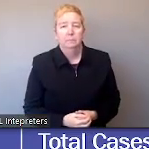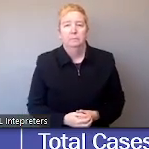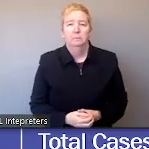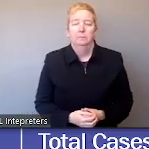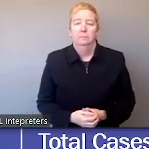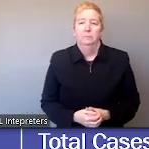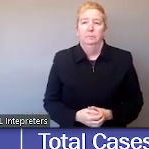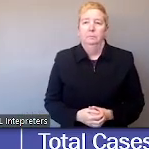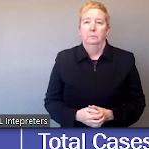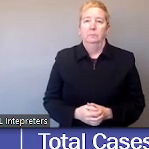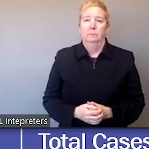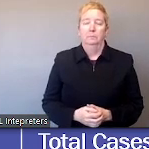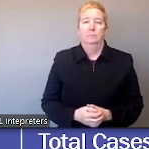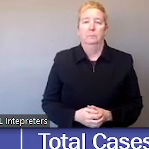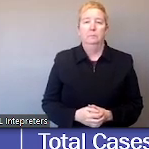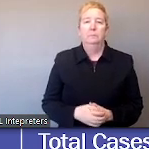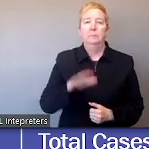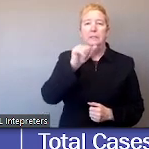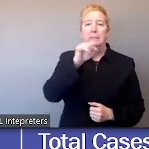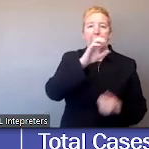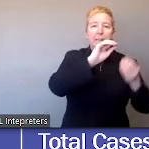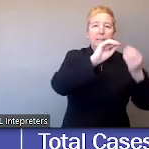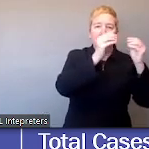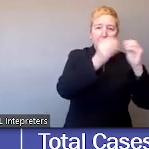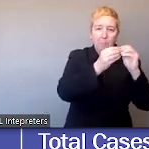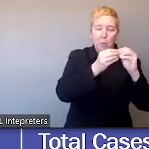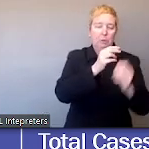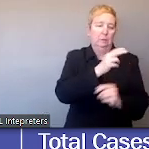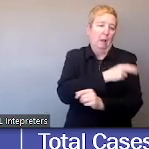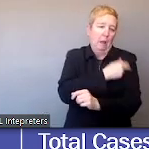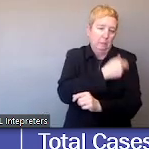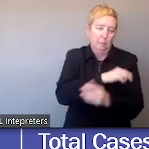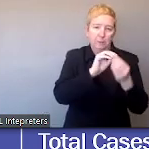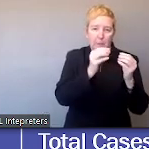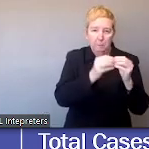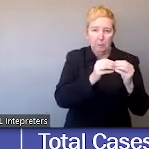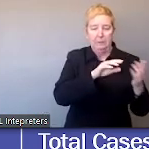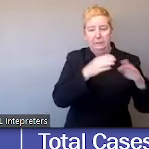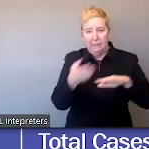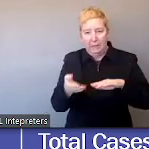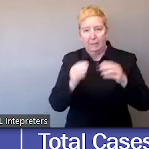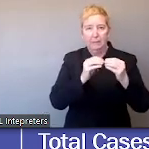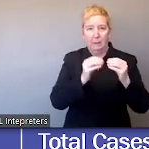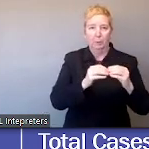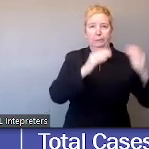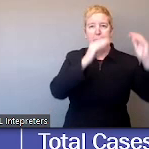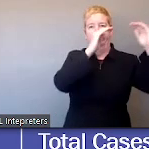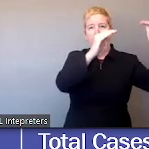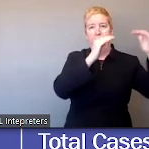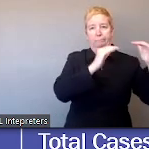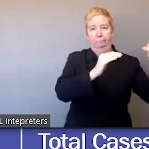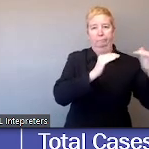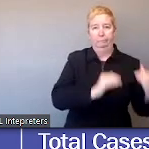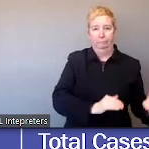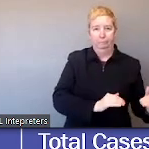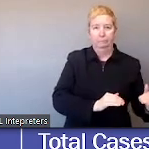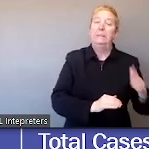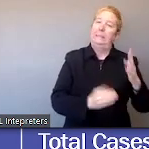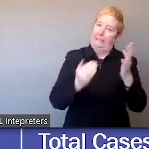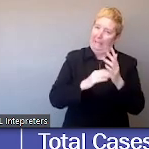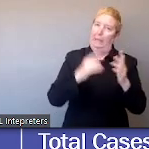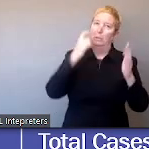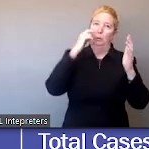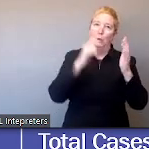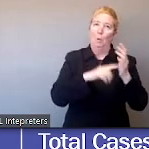The case counts, hospitalizations, and deaths are shown here, again, with a very steep decline. We're